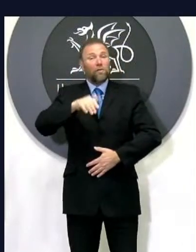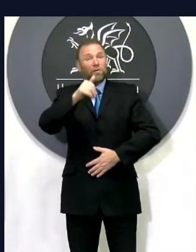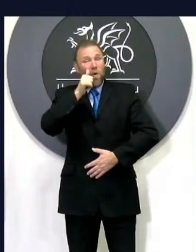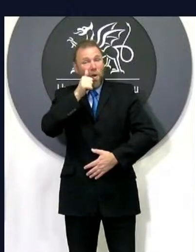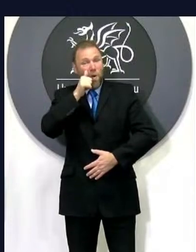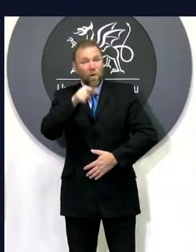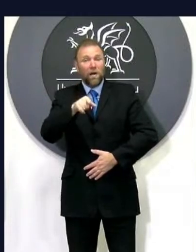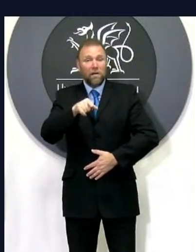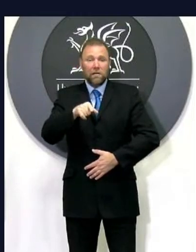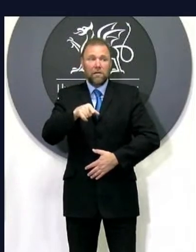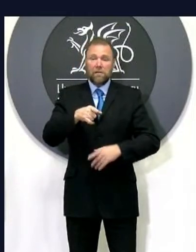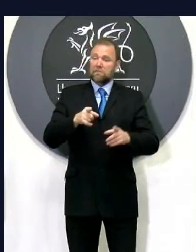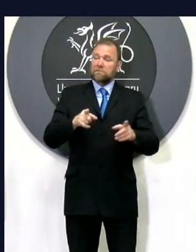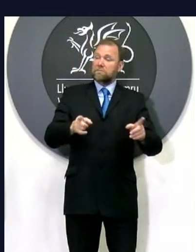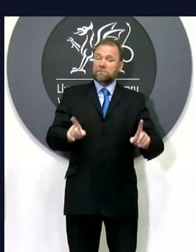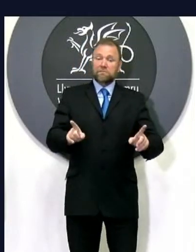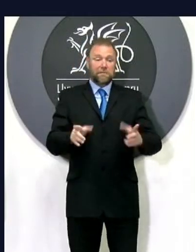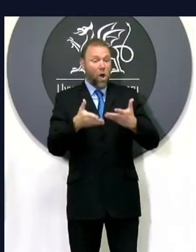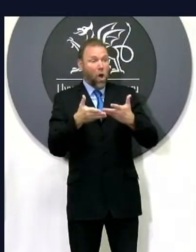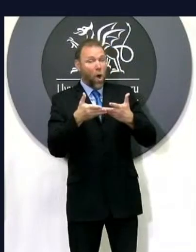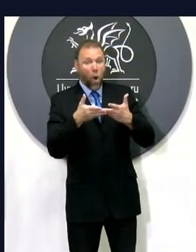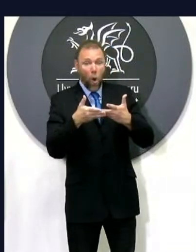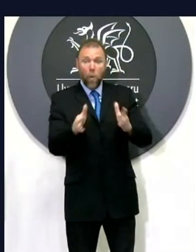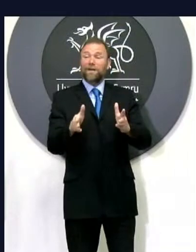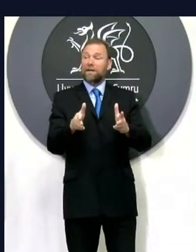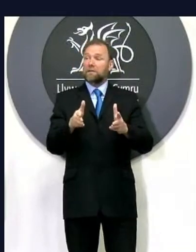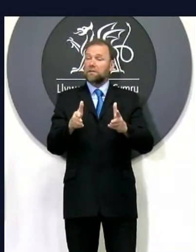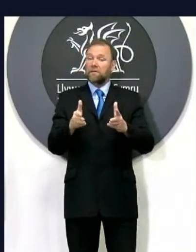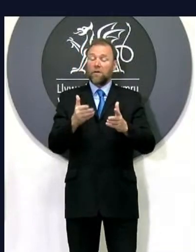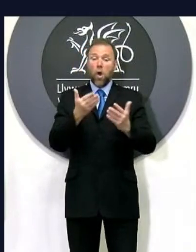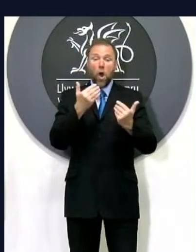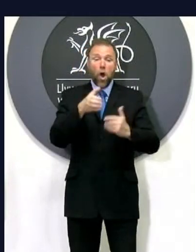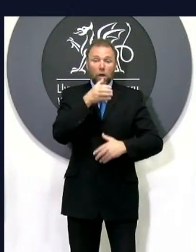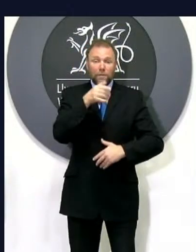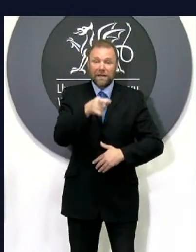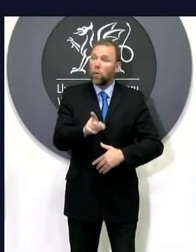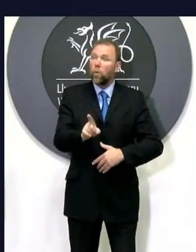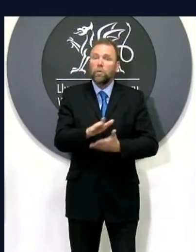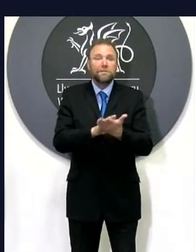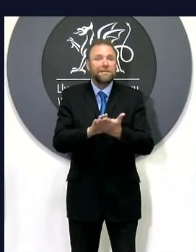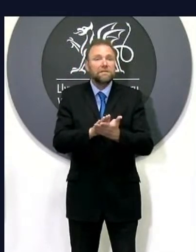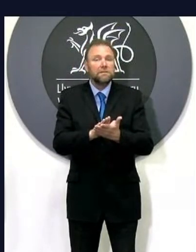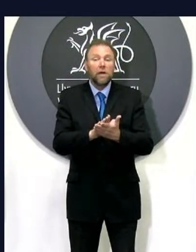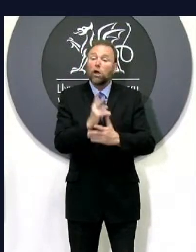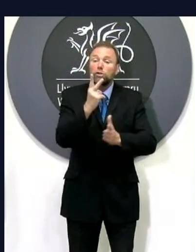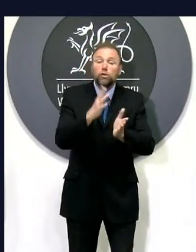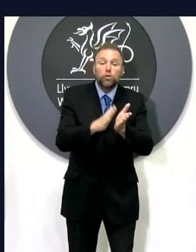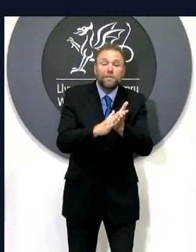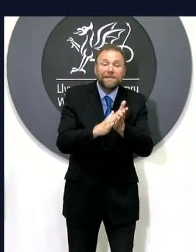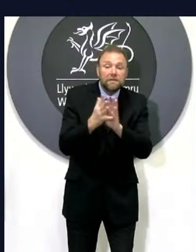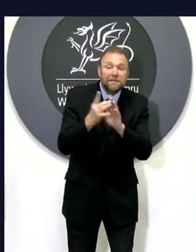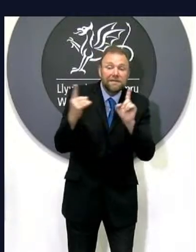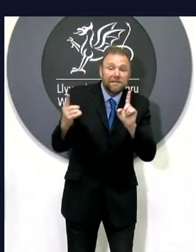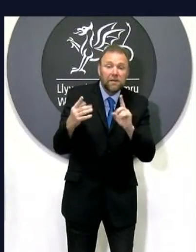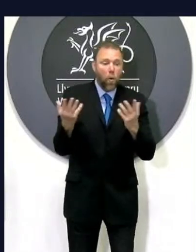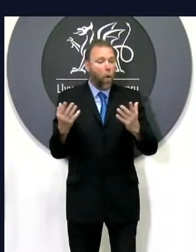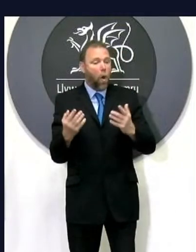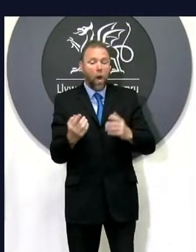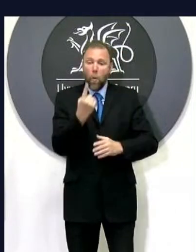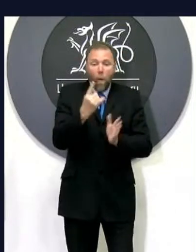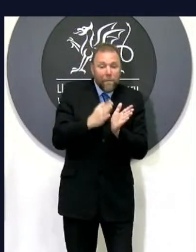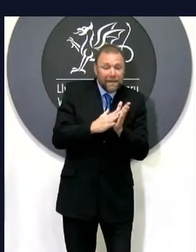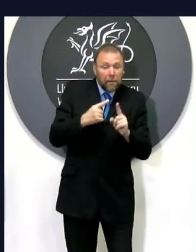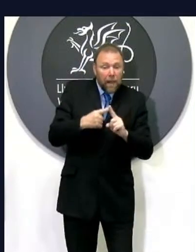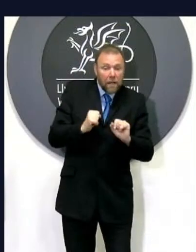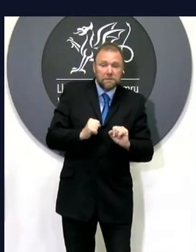is, what will the opening of hospitality look like? Will there be 2 meter social distancing, or will there be 1 meter plus? Will there be